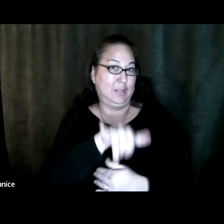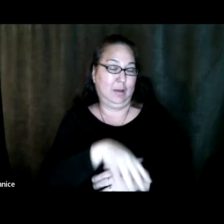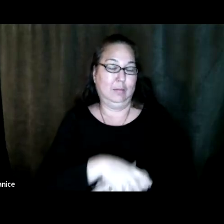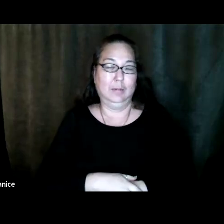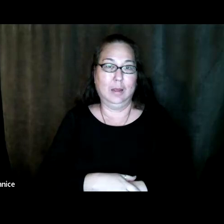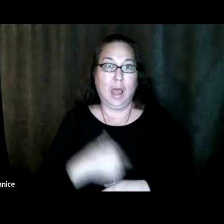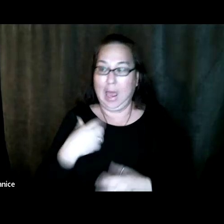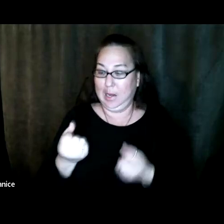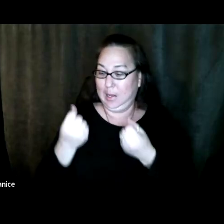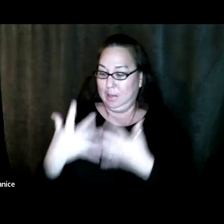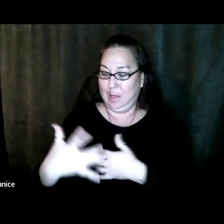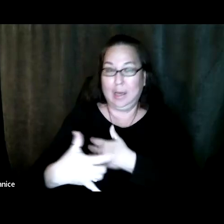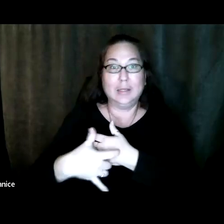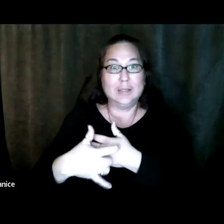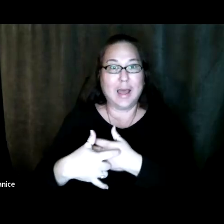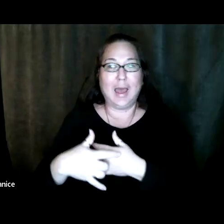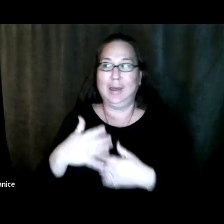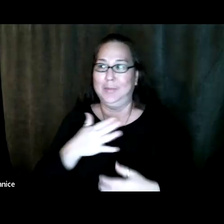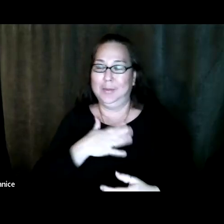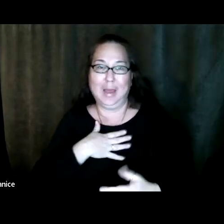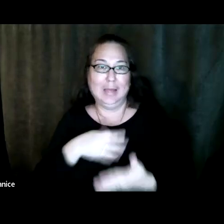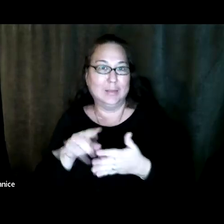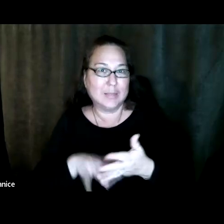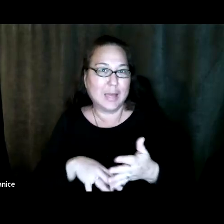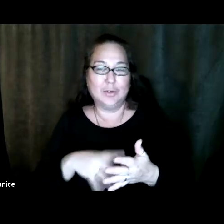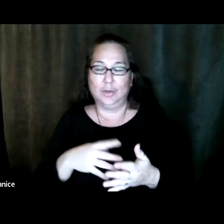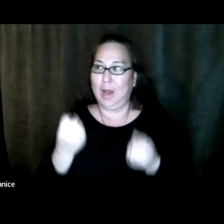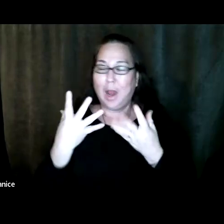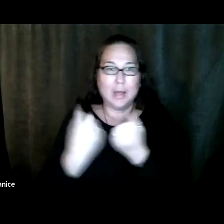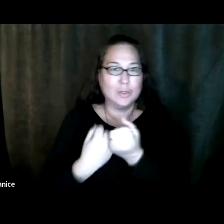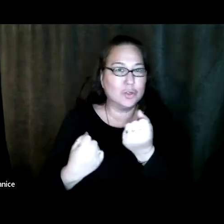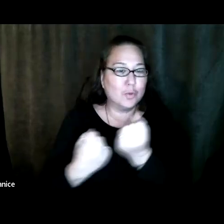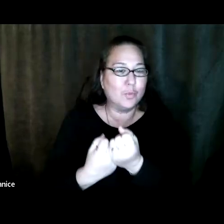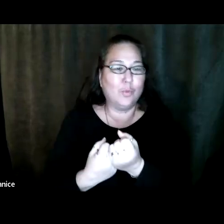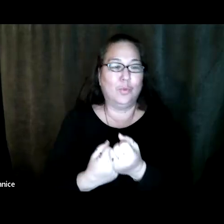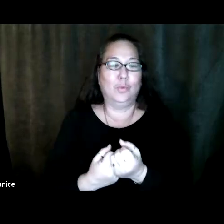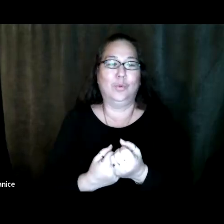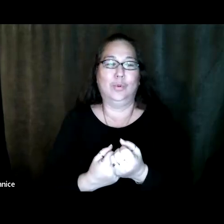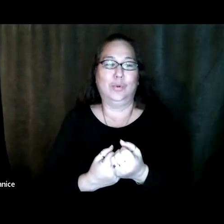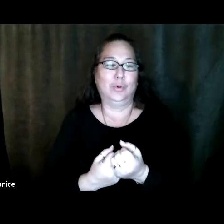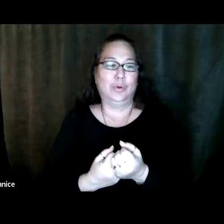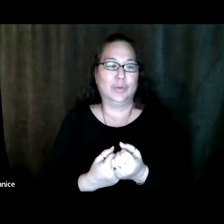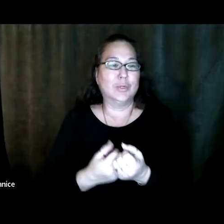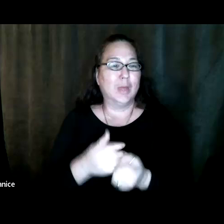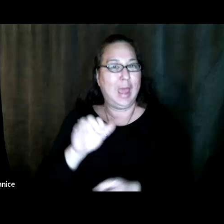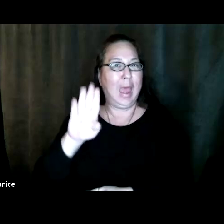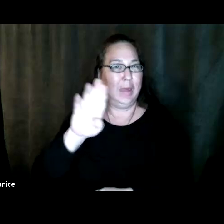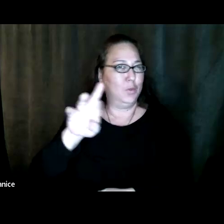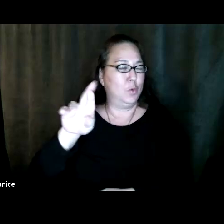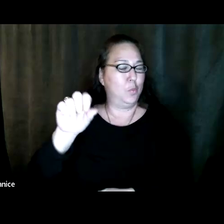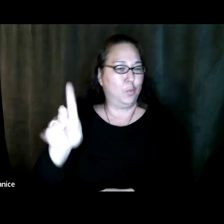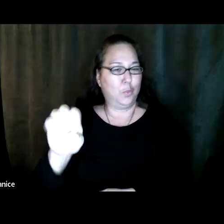time in my schedule in supporting the leadership at Burke at the time by supporting other seniors, actually being a teacher